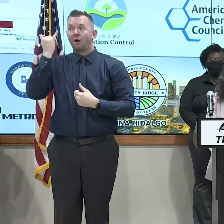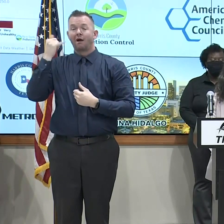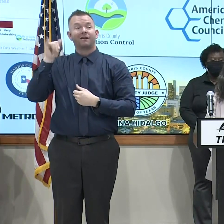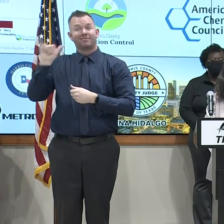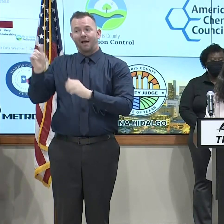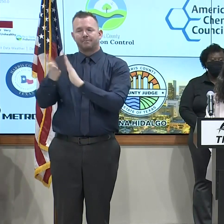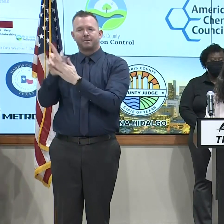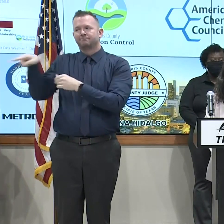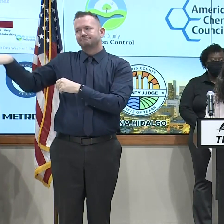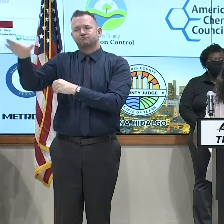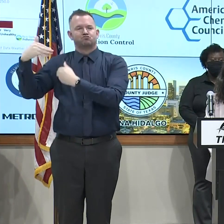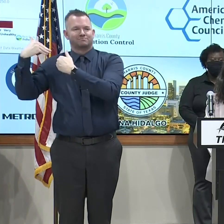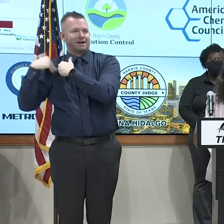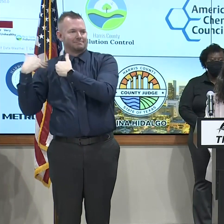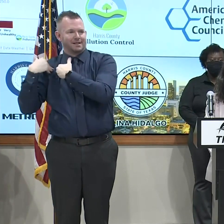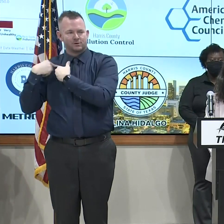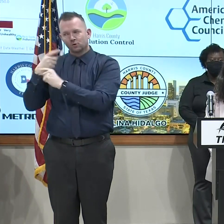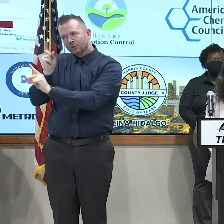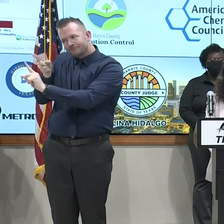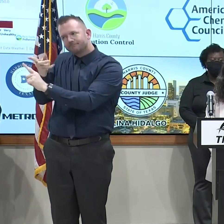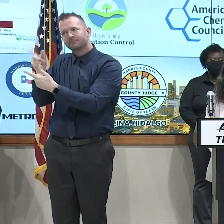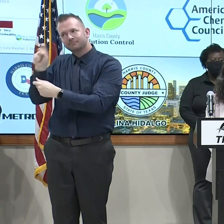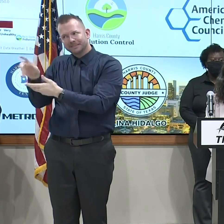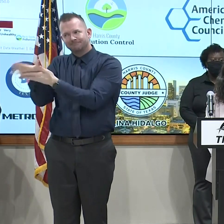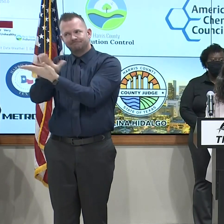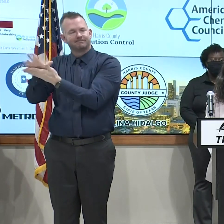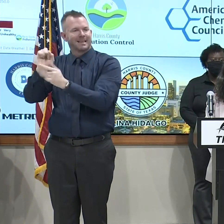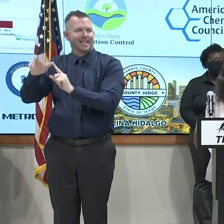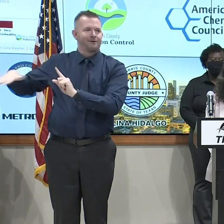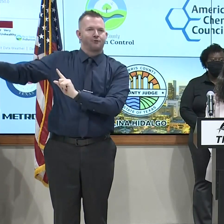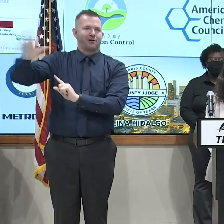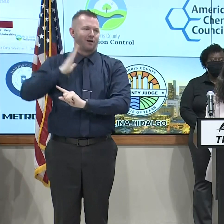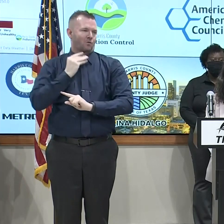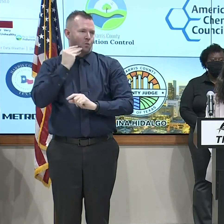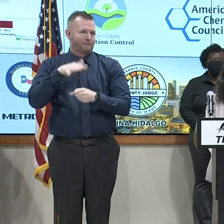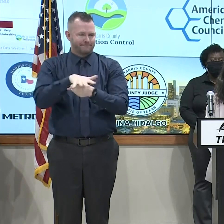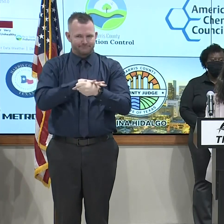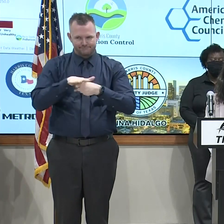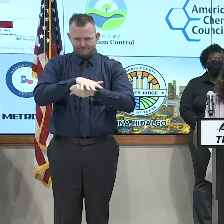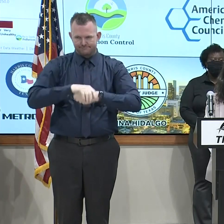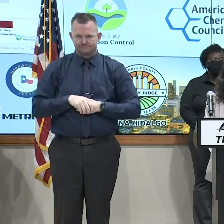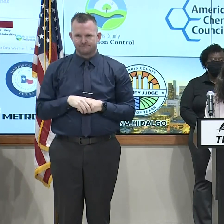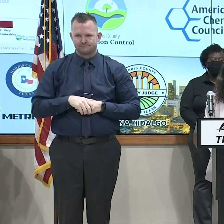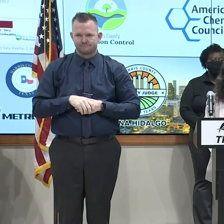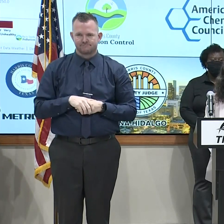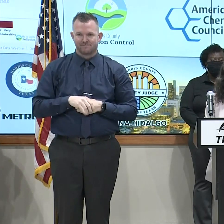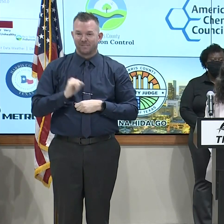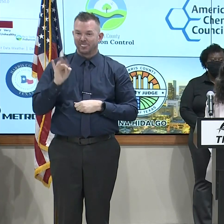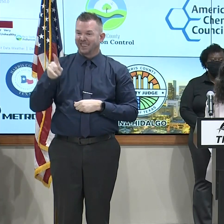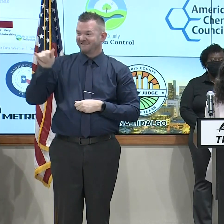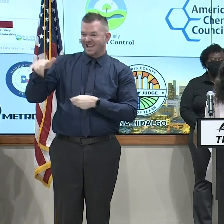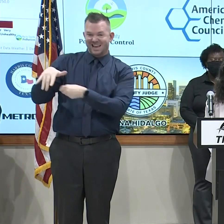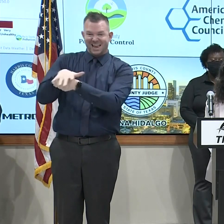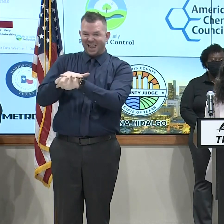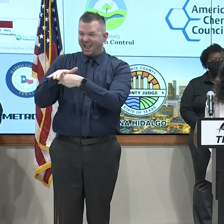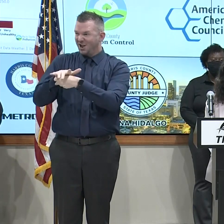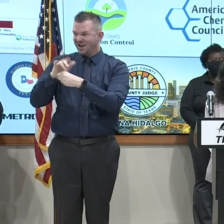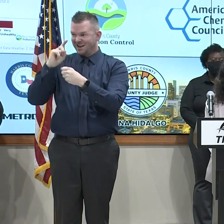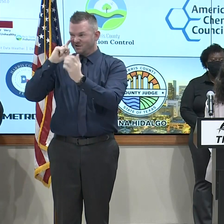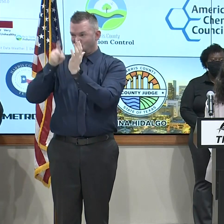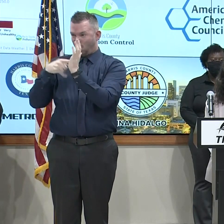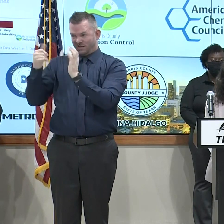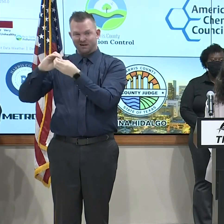have dedicated pollution control investigators to inspect areas that are not up to snuff. Our county attorney's office has